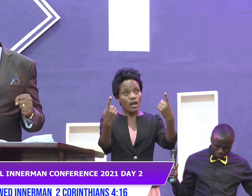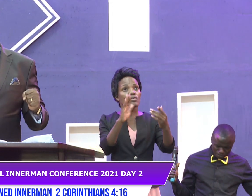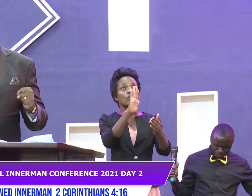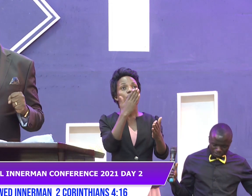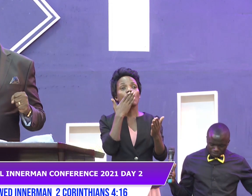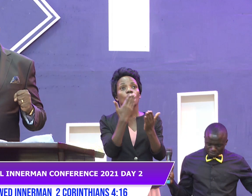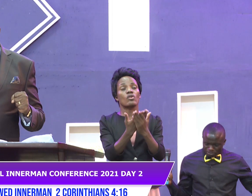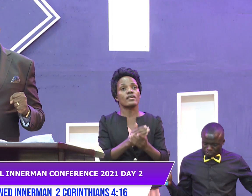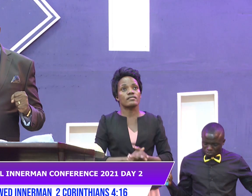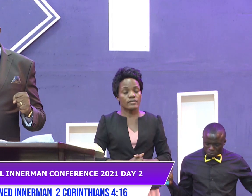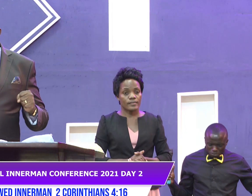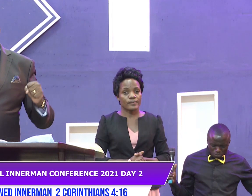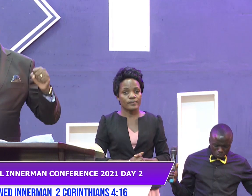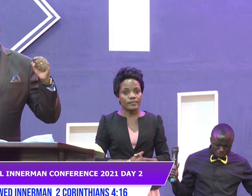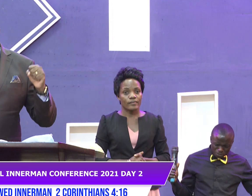And that we declare your